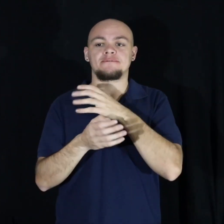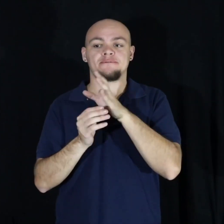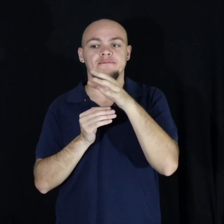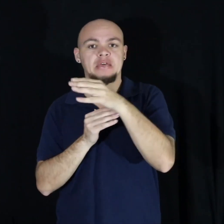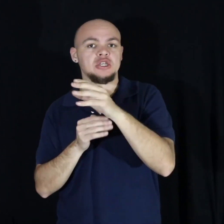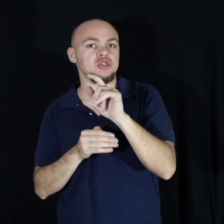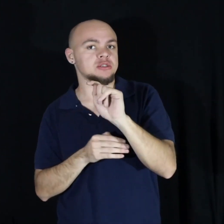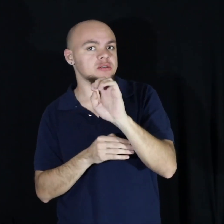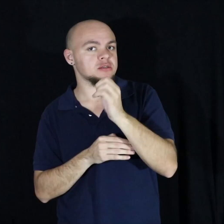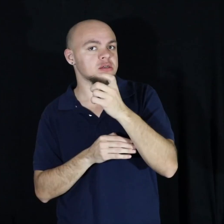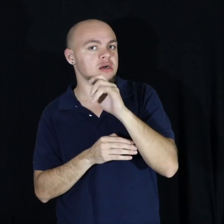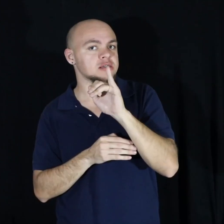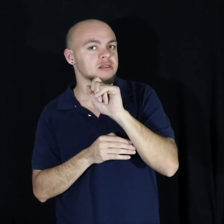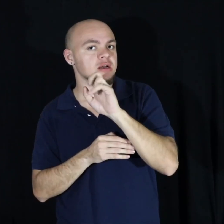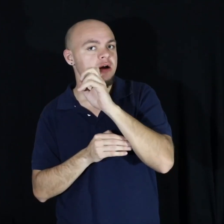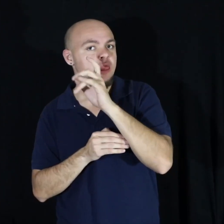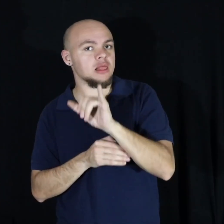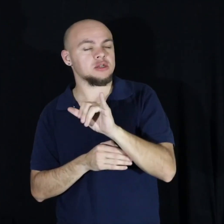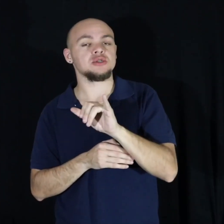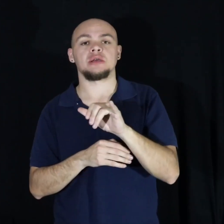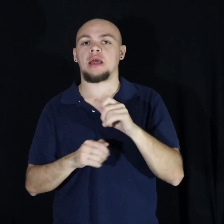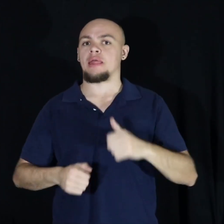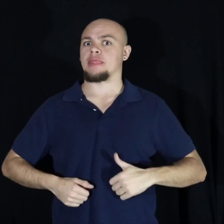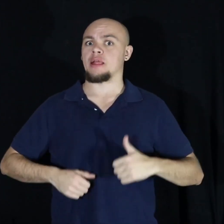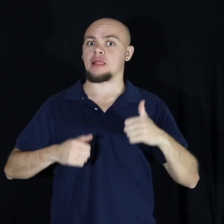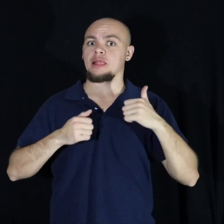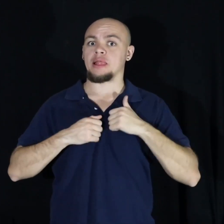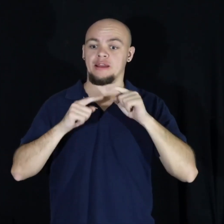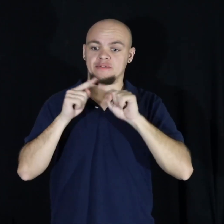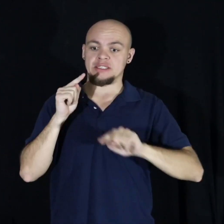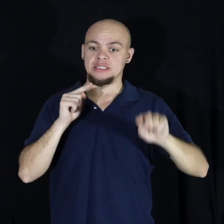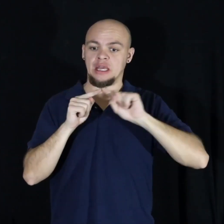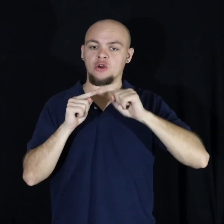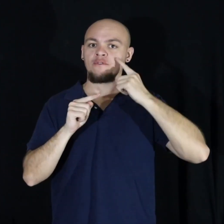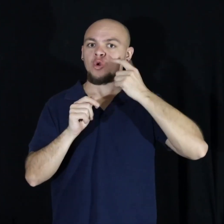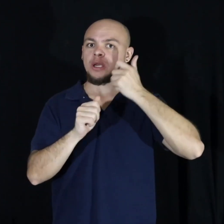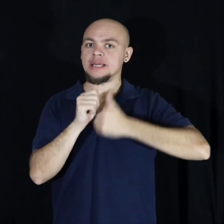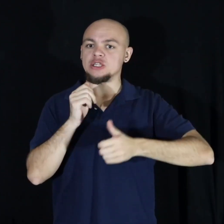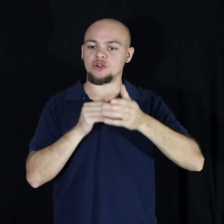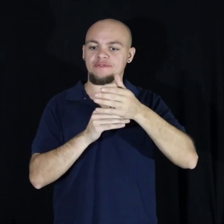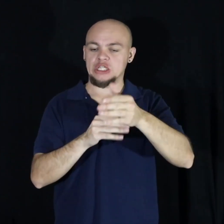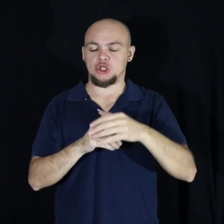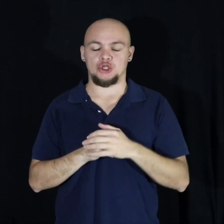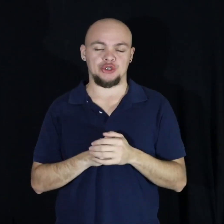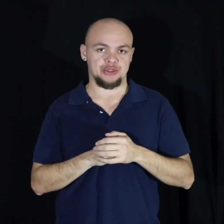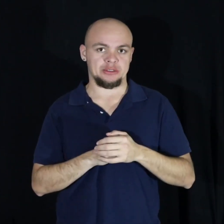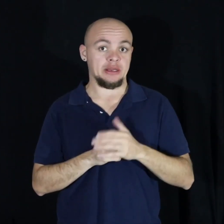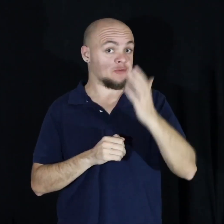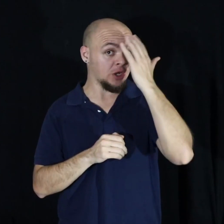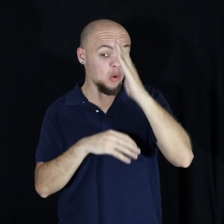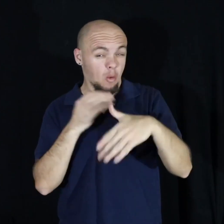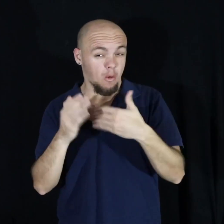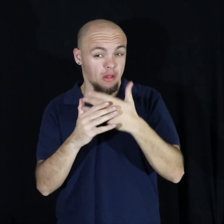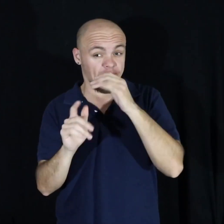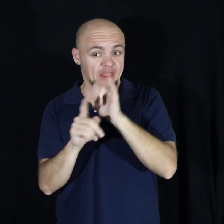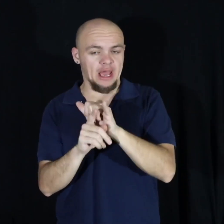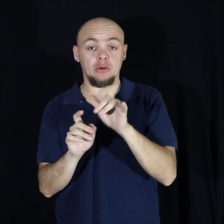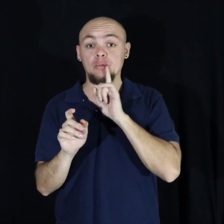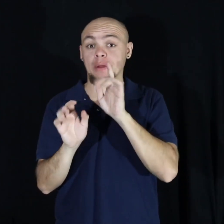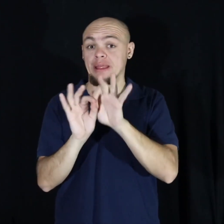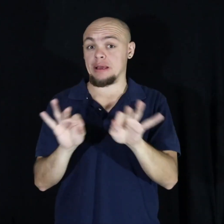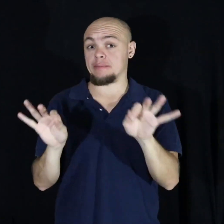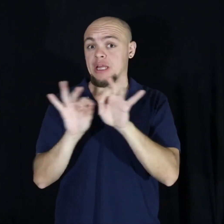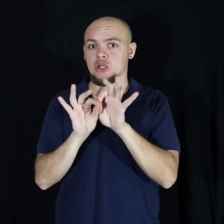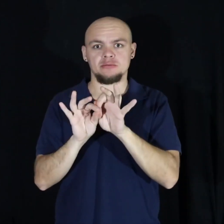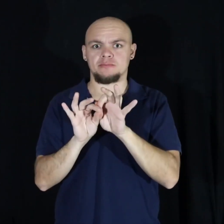and the life cycle and ecology of each fish. And even if we somehow did know all that, it might not really matter because a lot